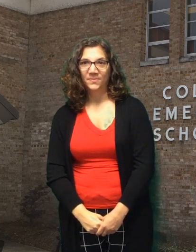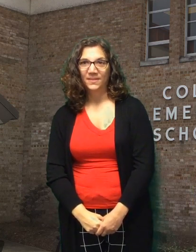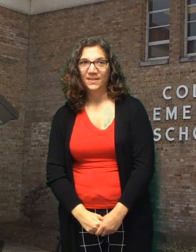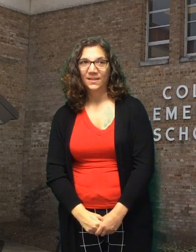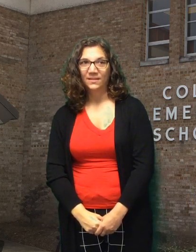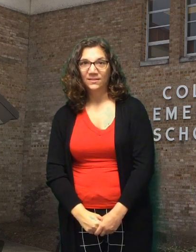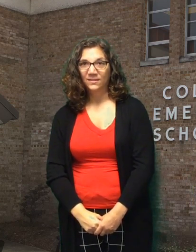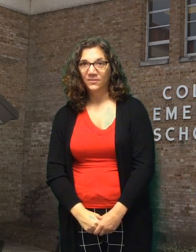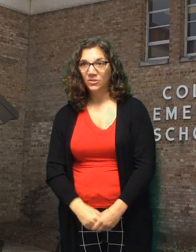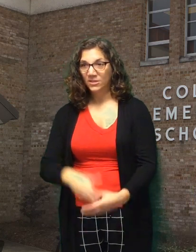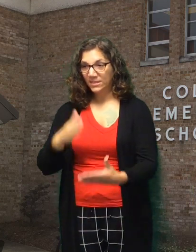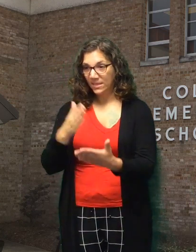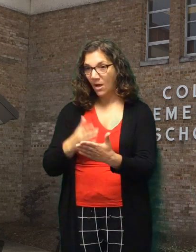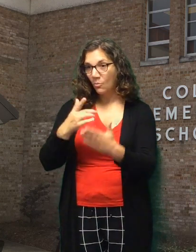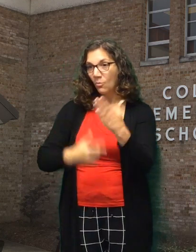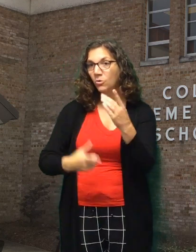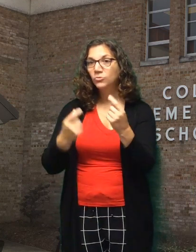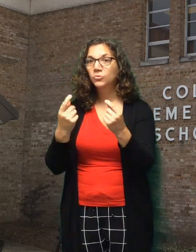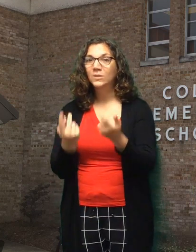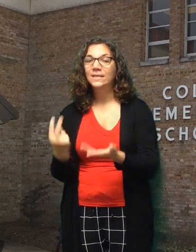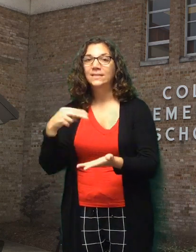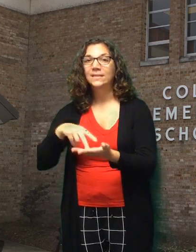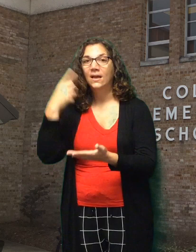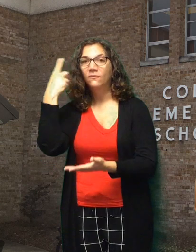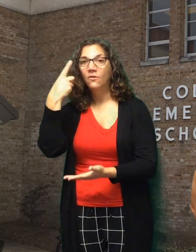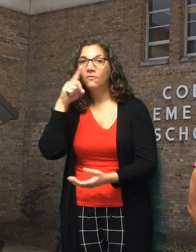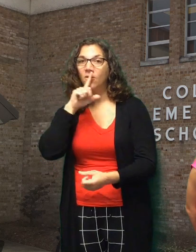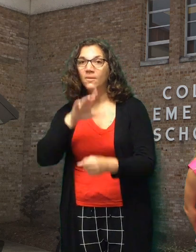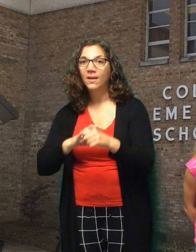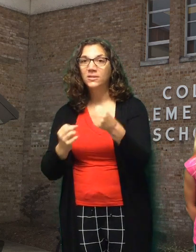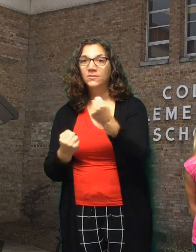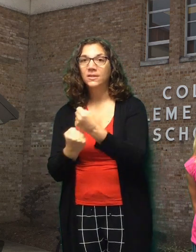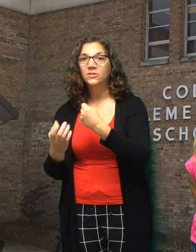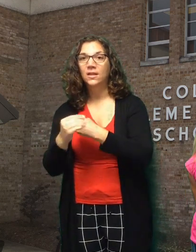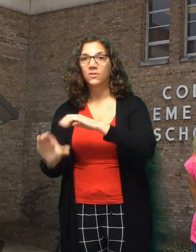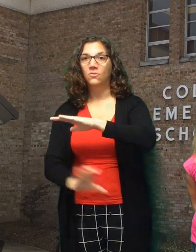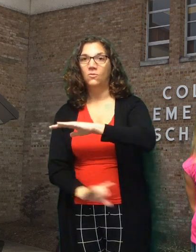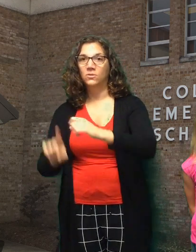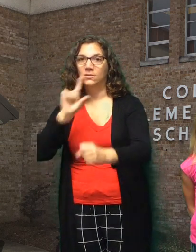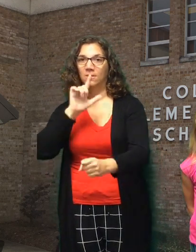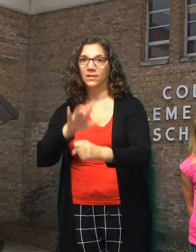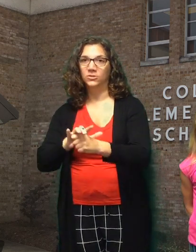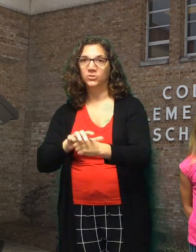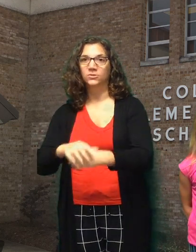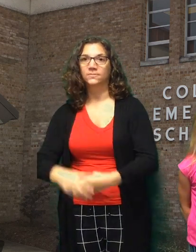If everyone could stop what they're doing and stand for the Pledge of Allegiance and the Cole's Pledge.